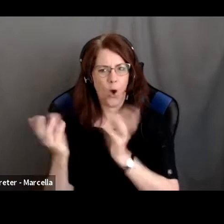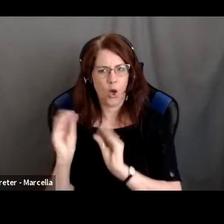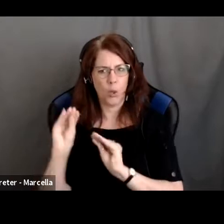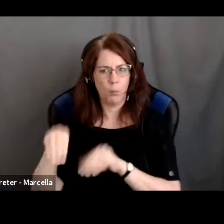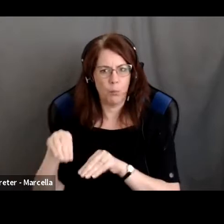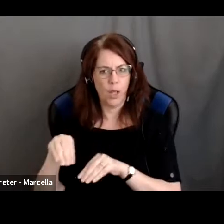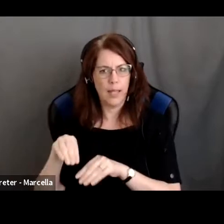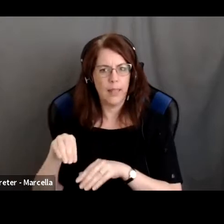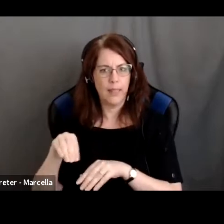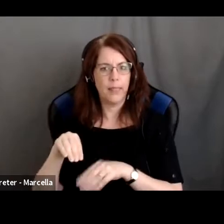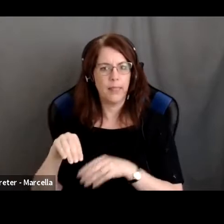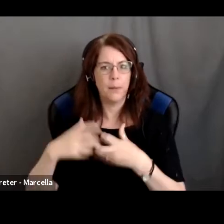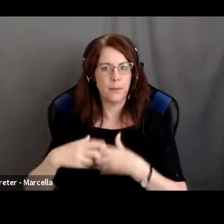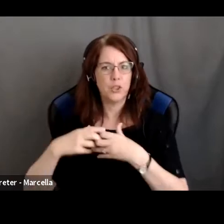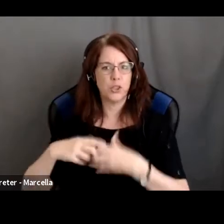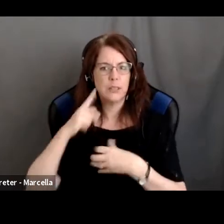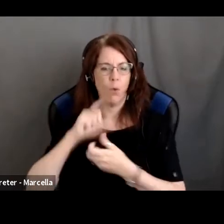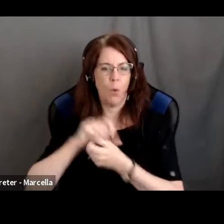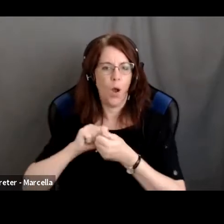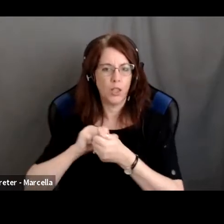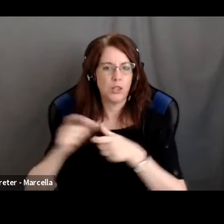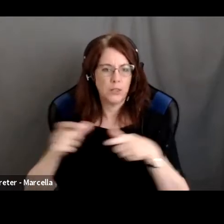dishwasher, yes. Mm-hmm.